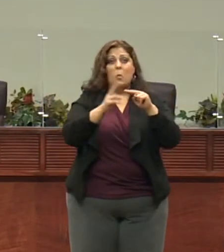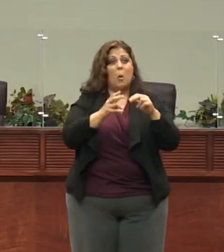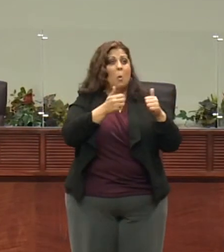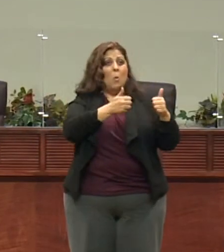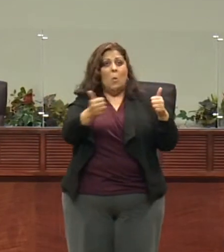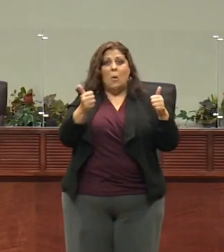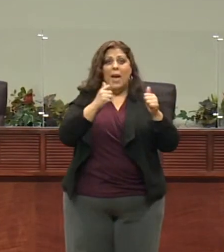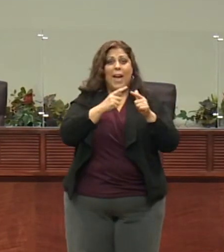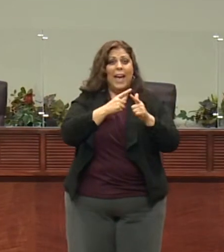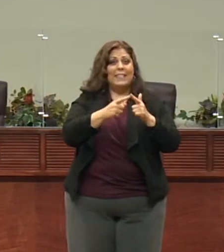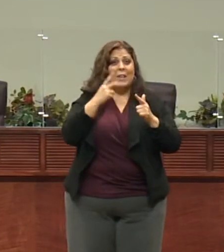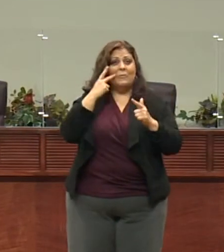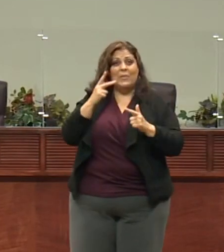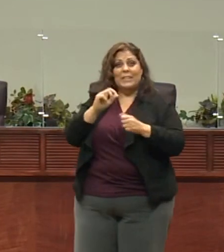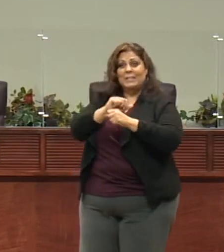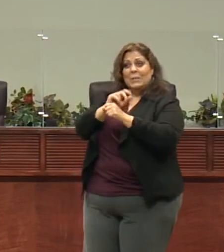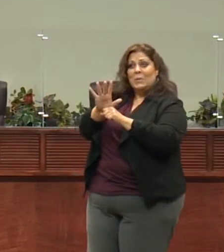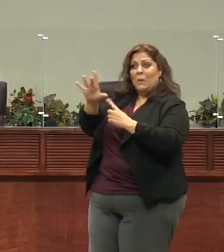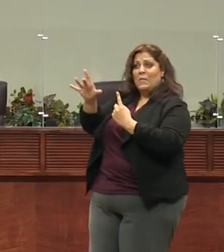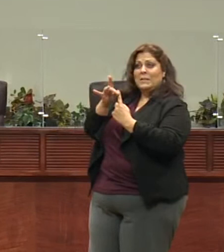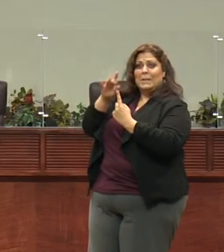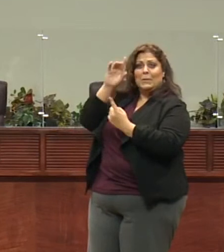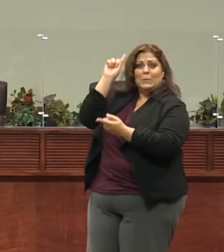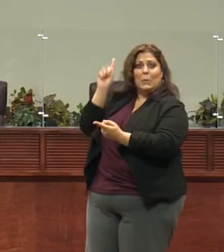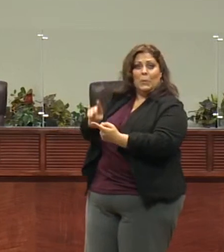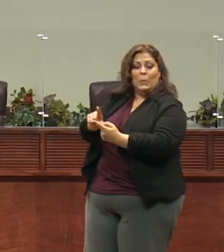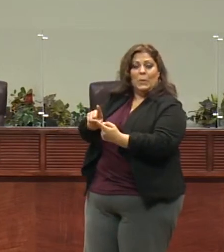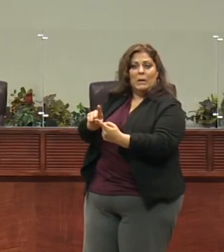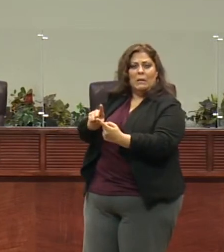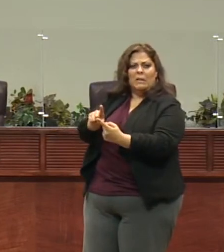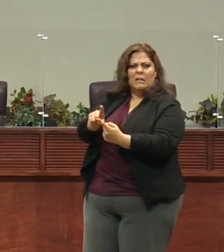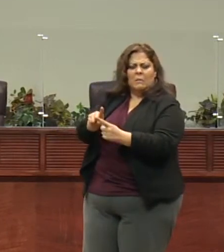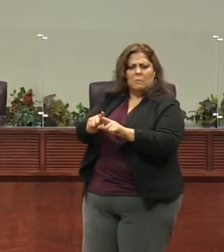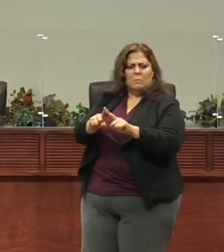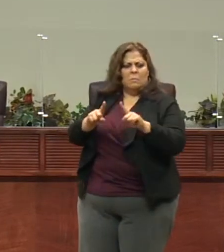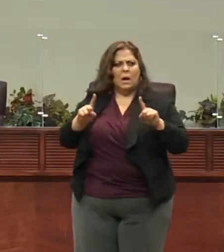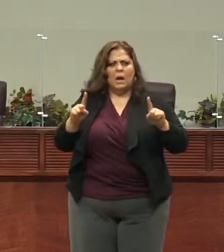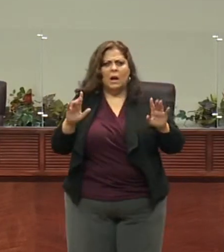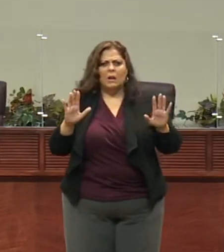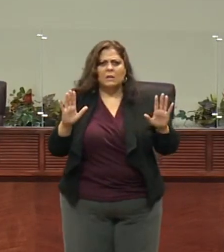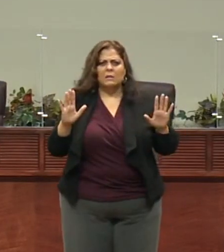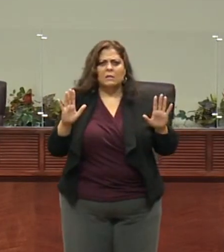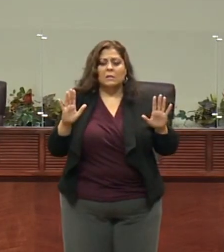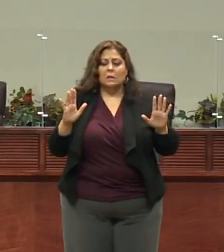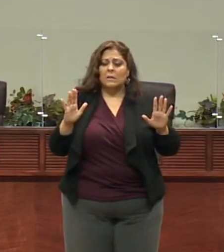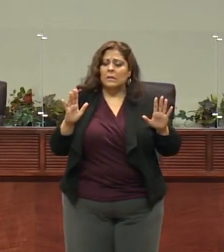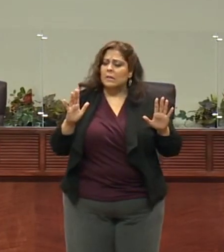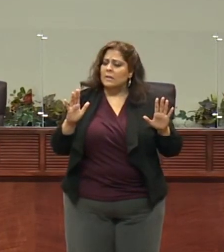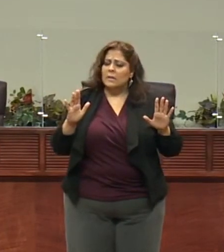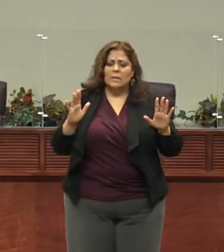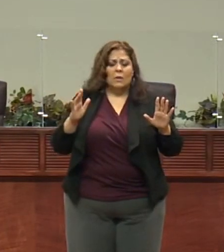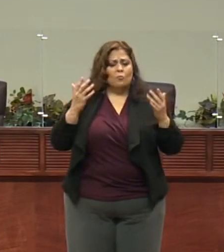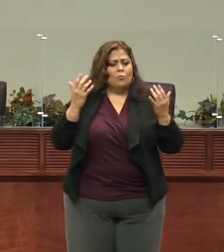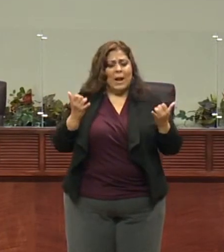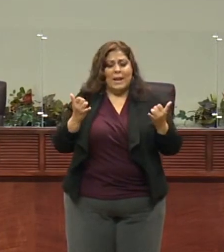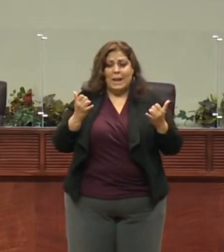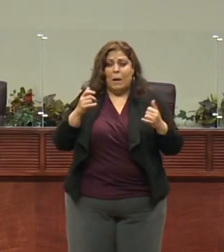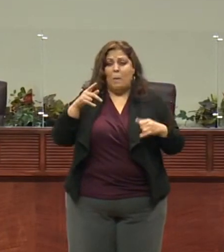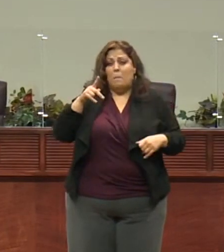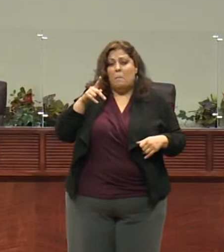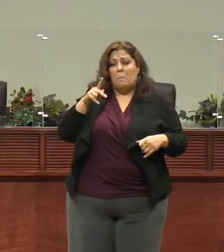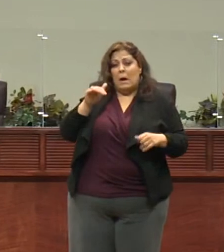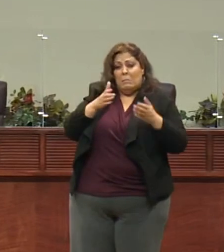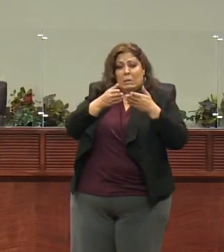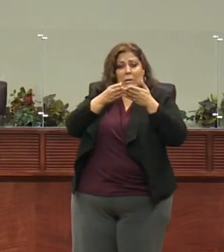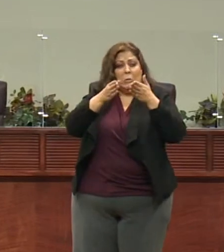numbers declining. But obviously, in a public health crisis, if these numbers continue to go up, we